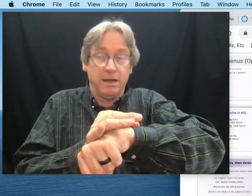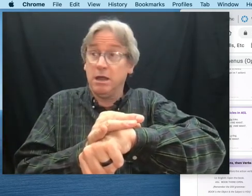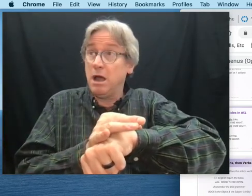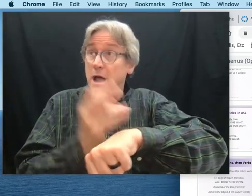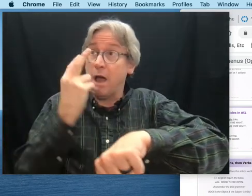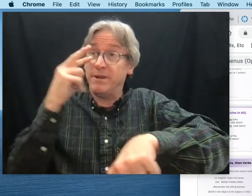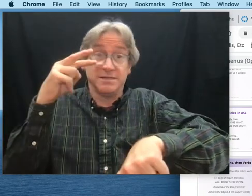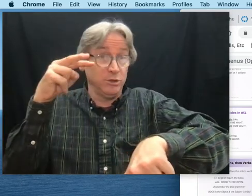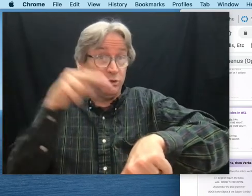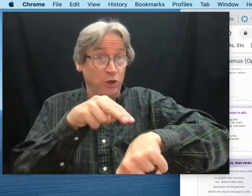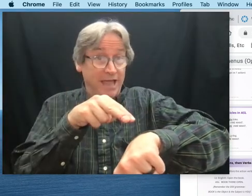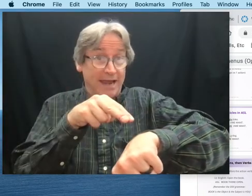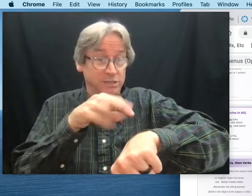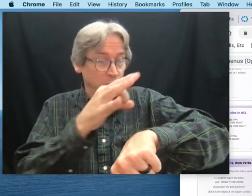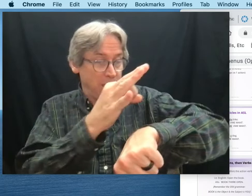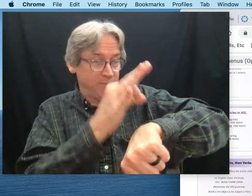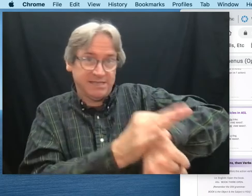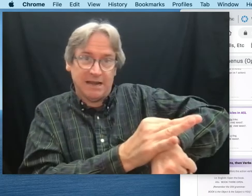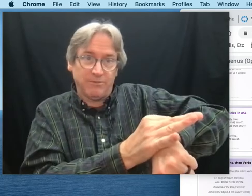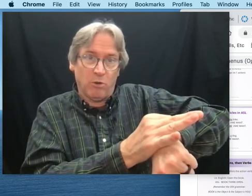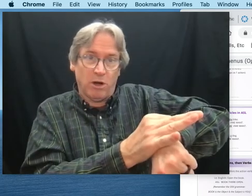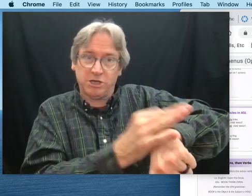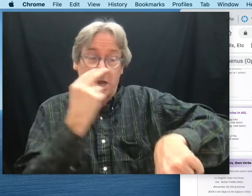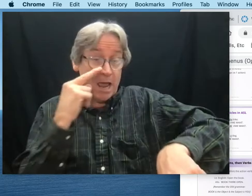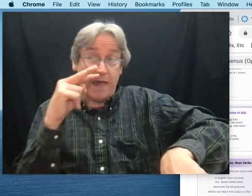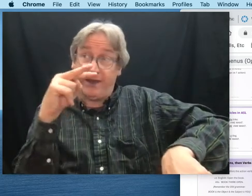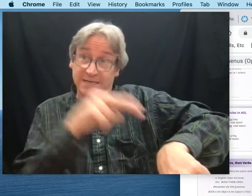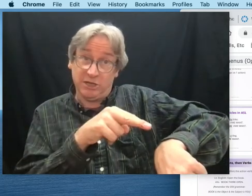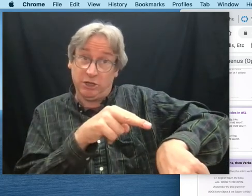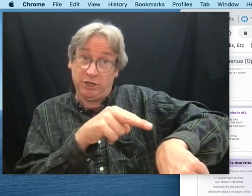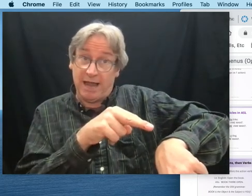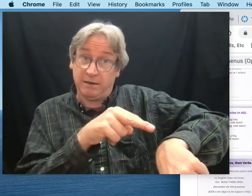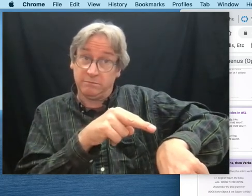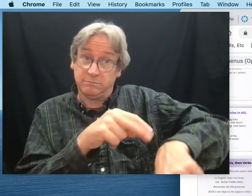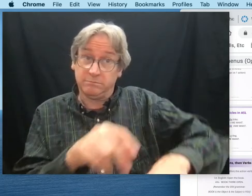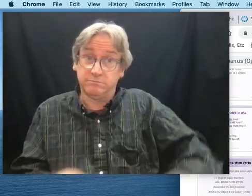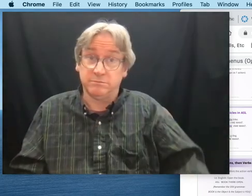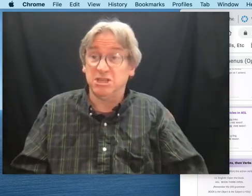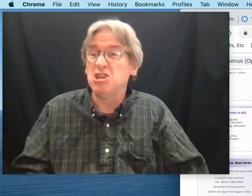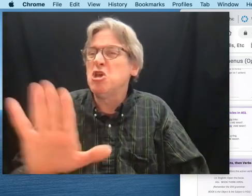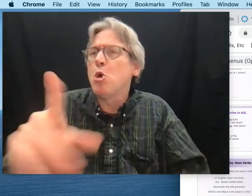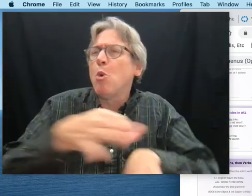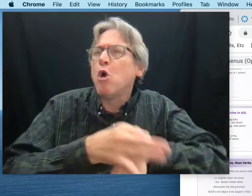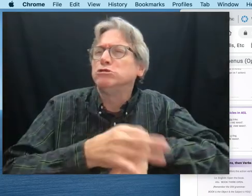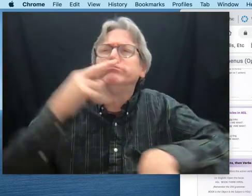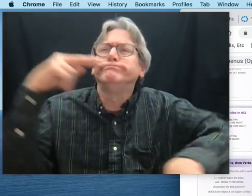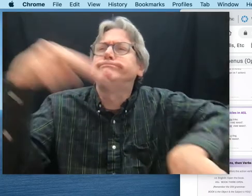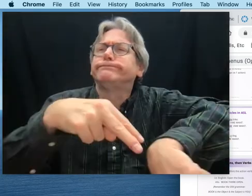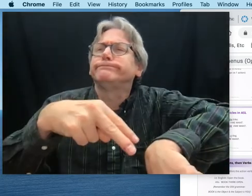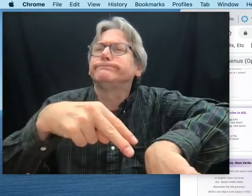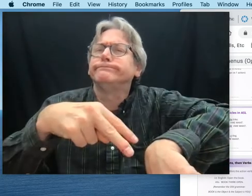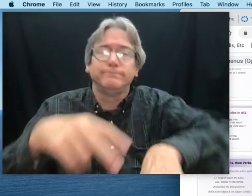then I'm going to tell you to look at it. So I set up the watch, and then I tell you to look at it.